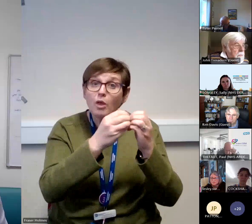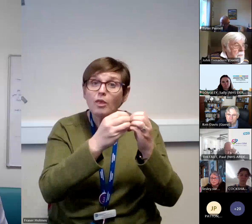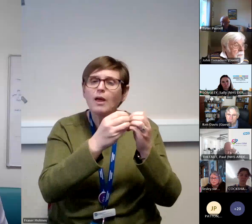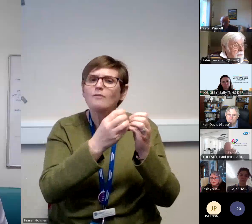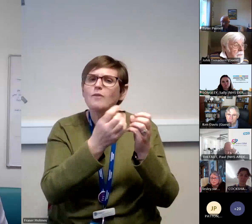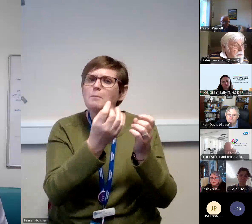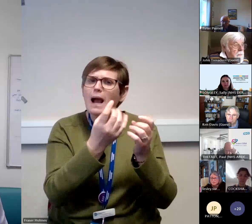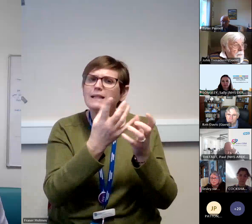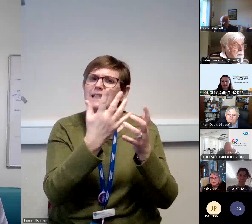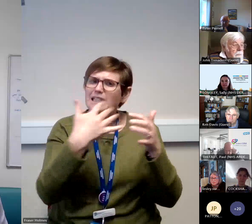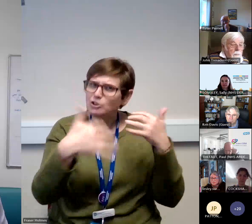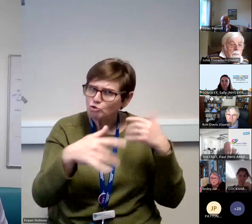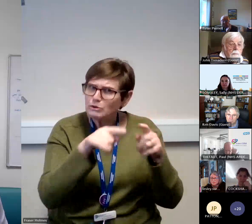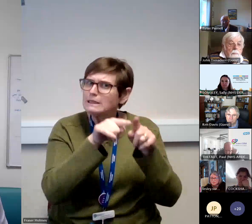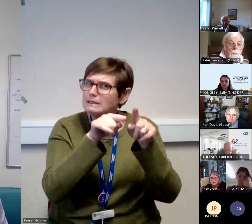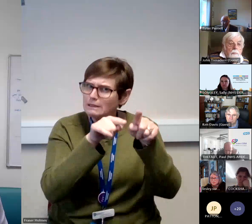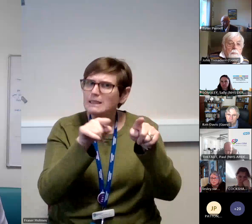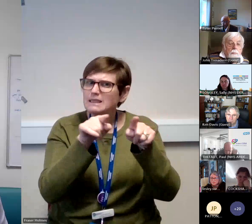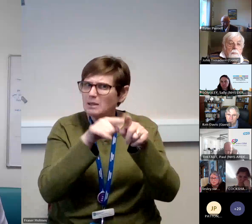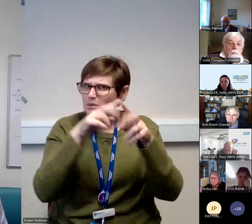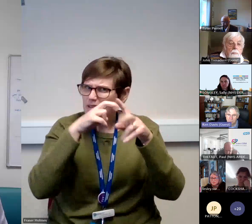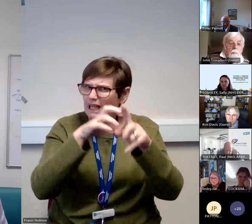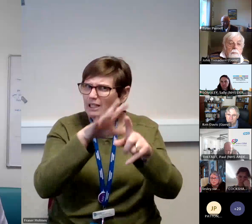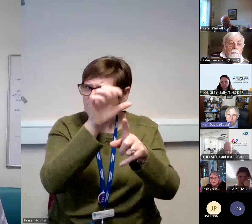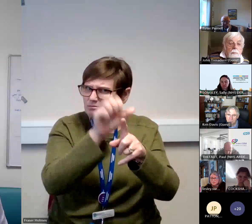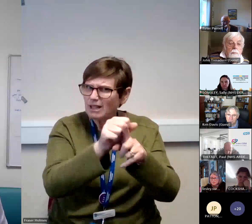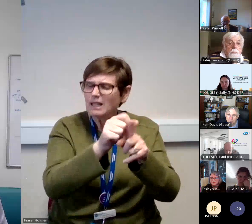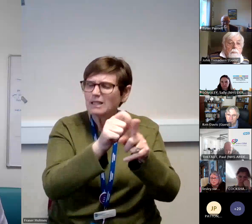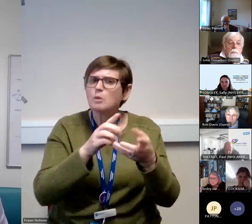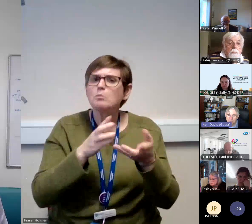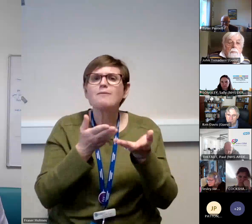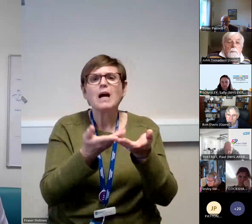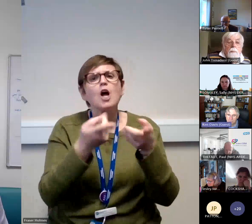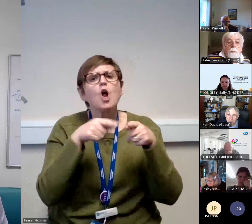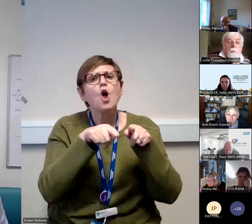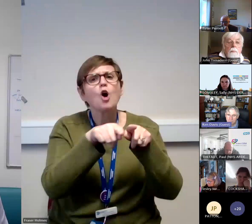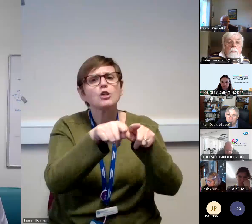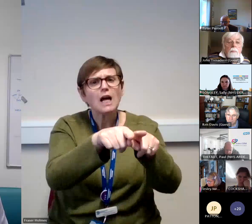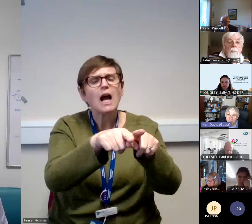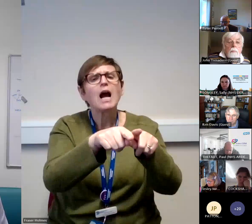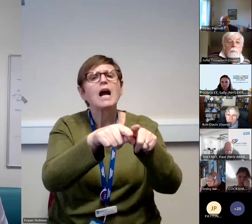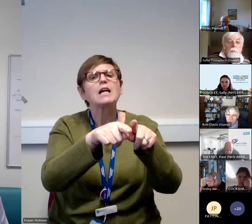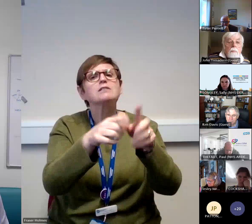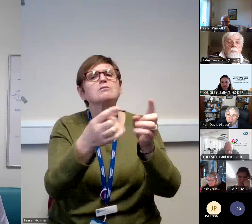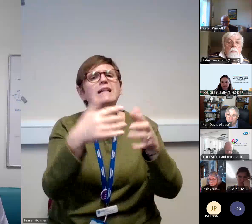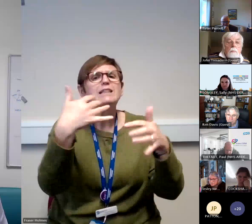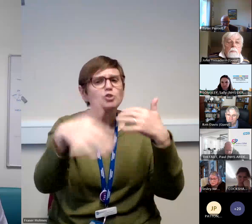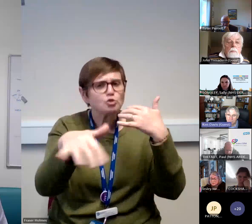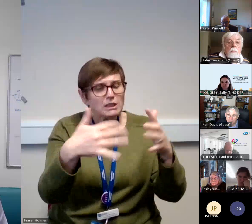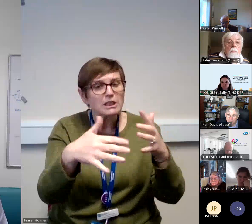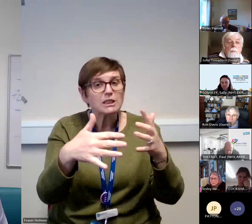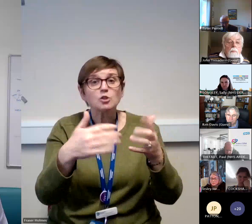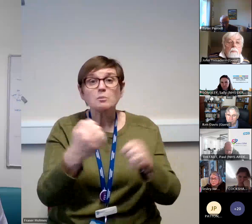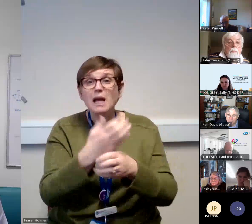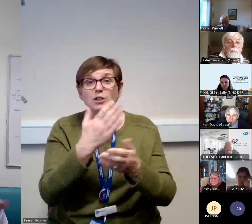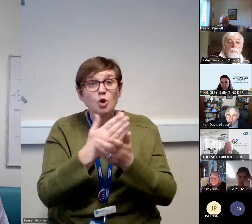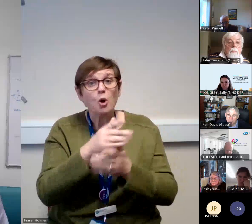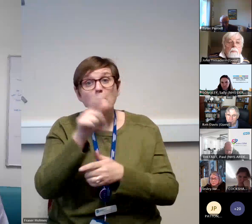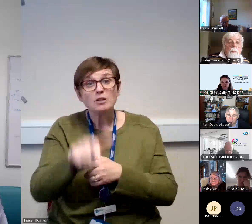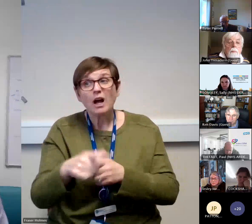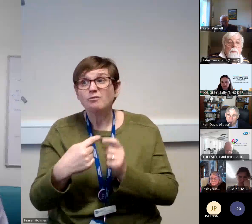are diagnostic tests that they're working on providing alongside the minor injuries to keep patients from having to come